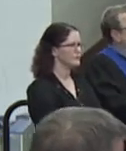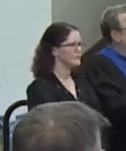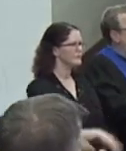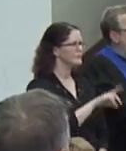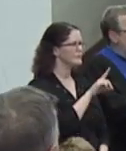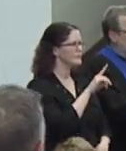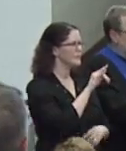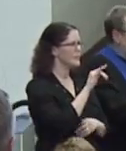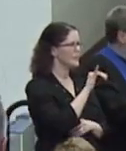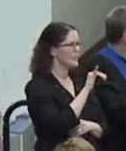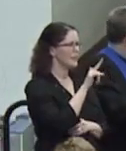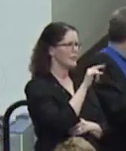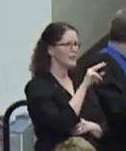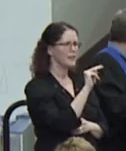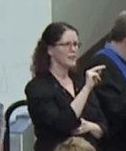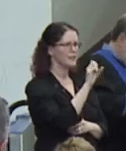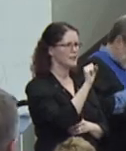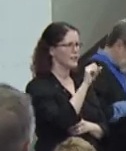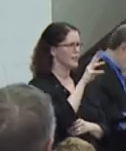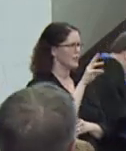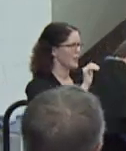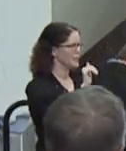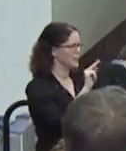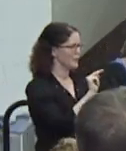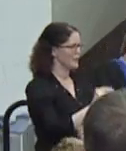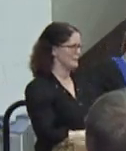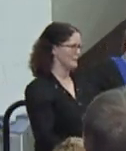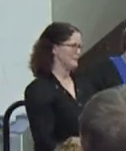Dylan Swan.